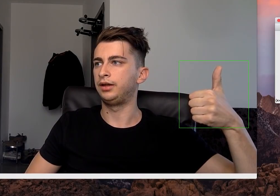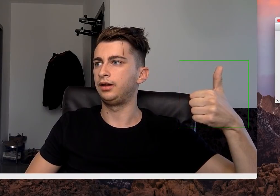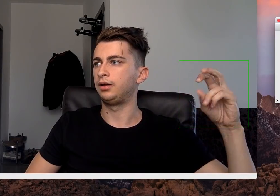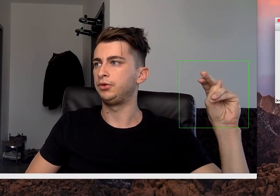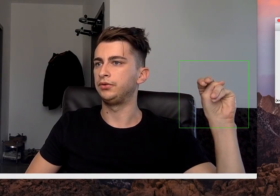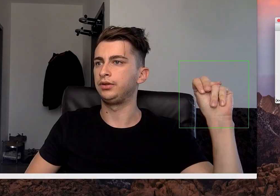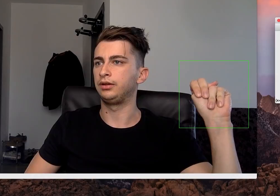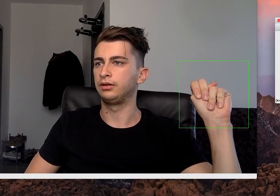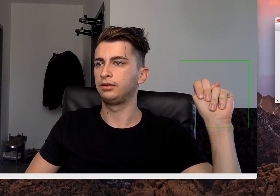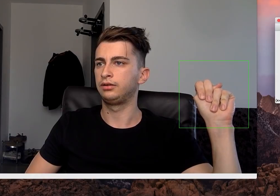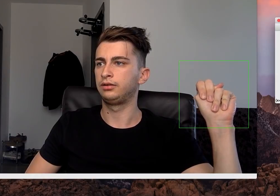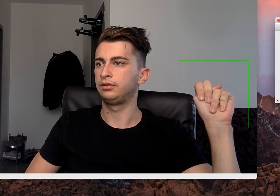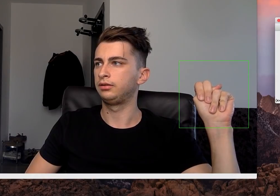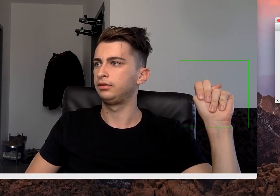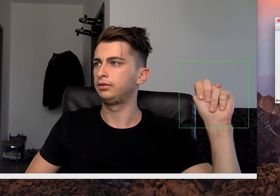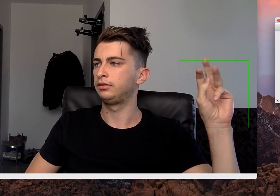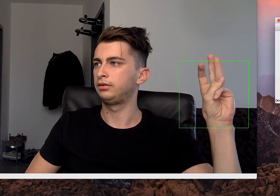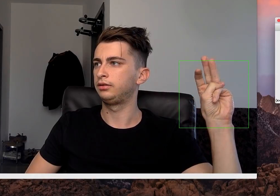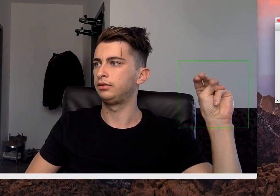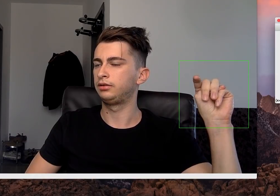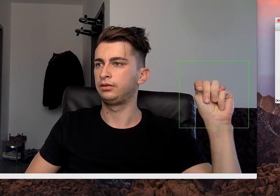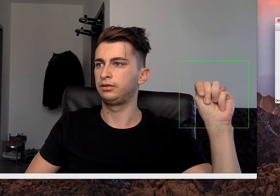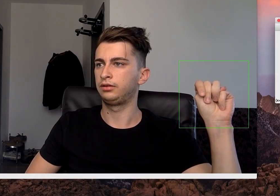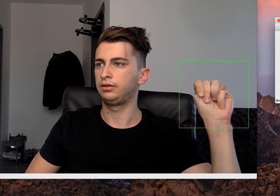And then I'm using